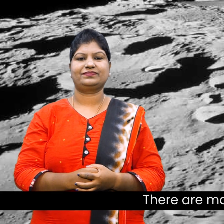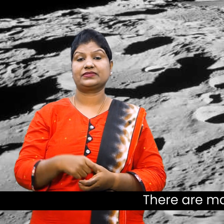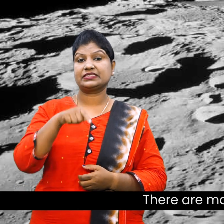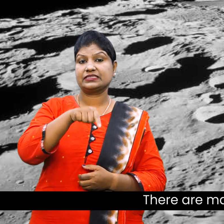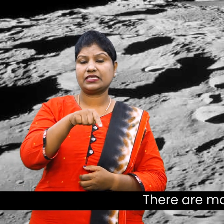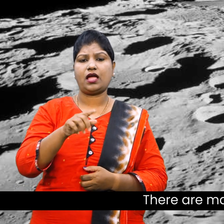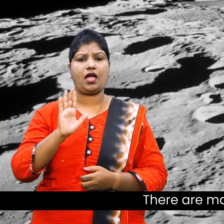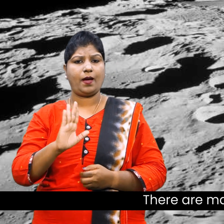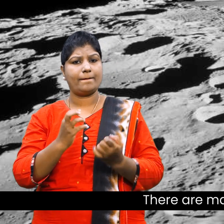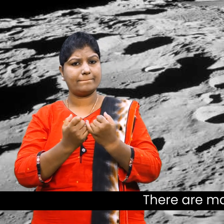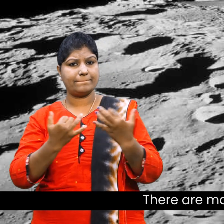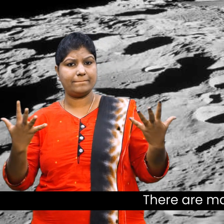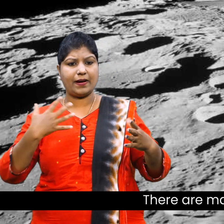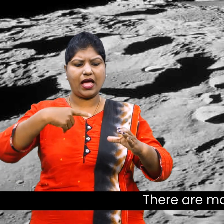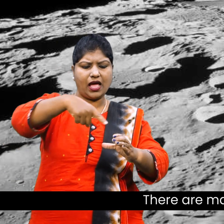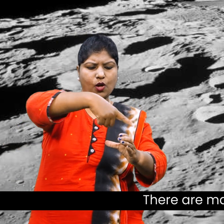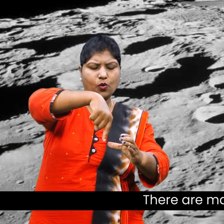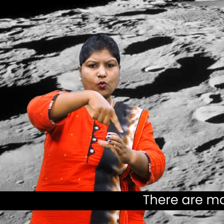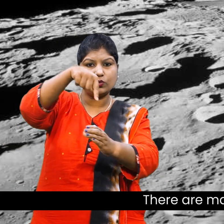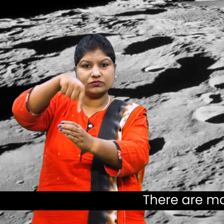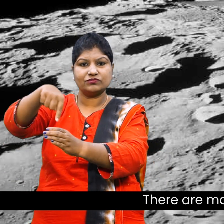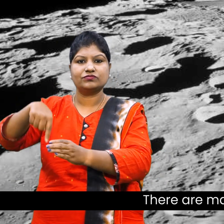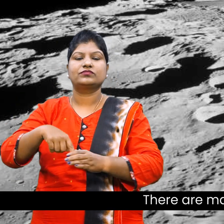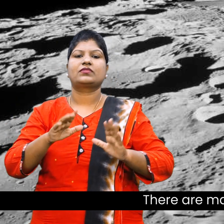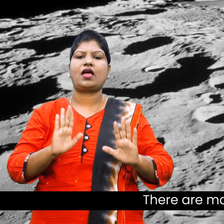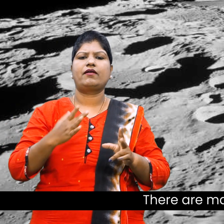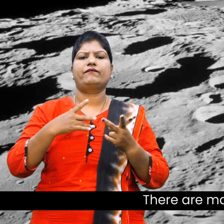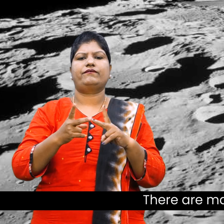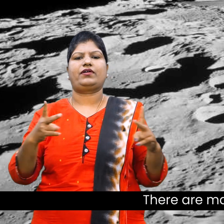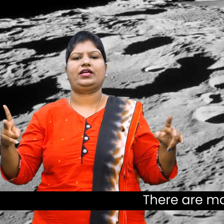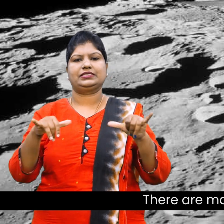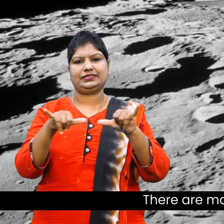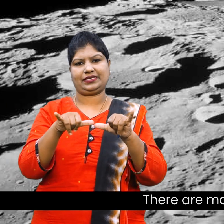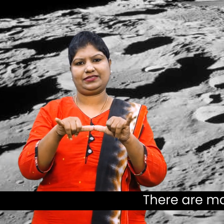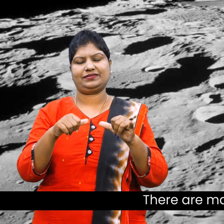There are many craters of different sizes.